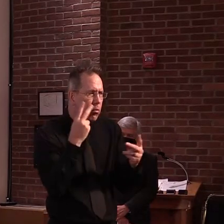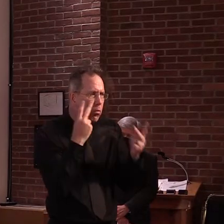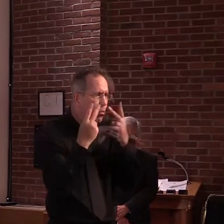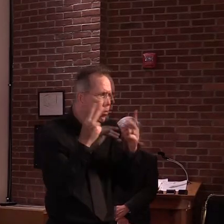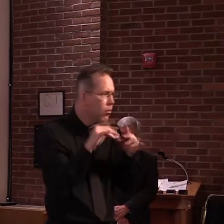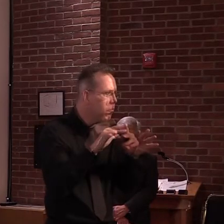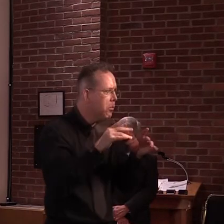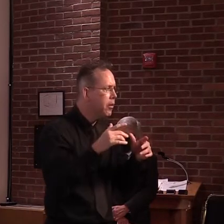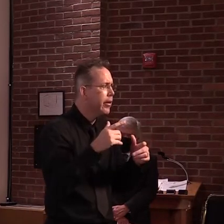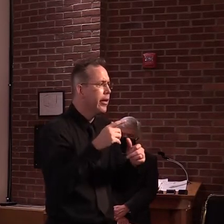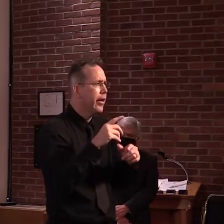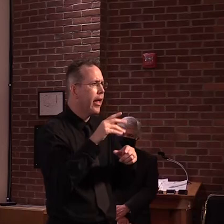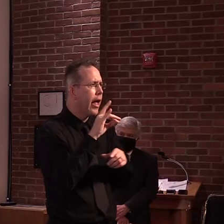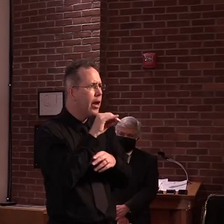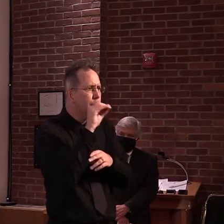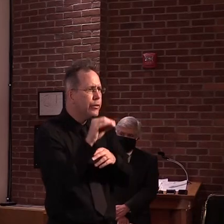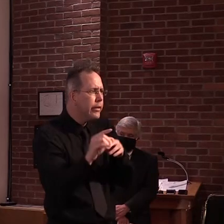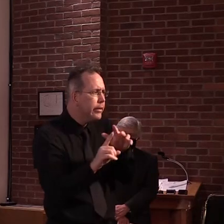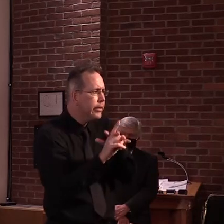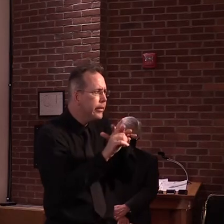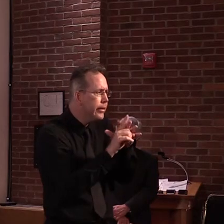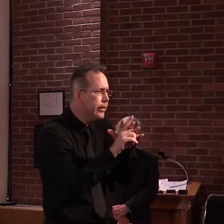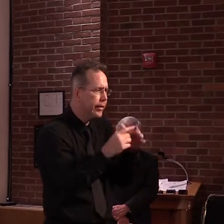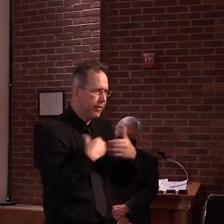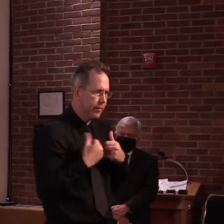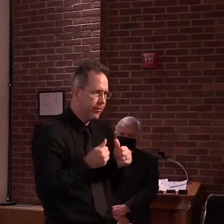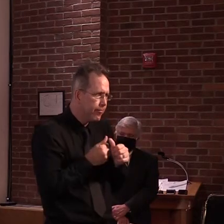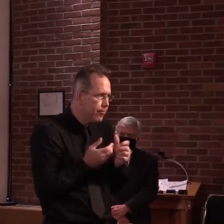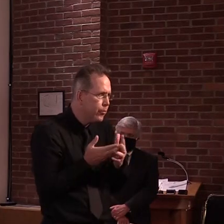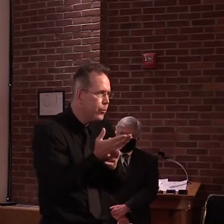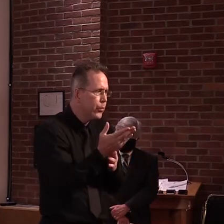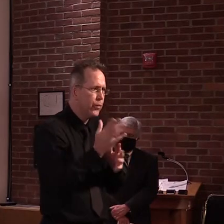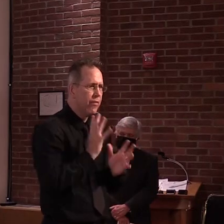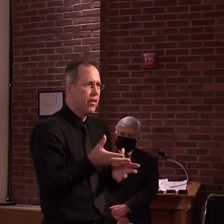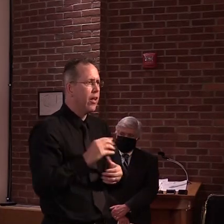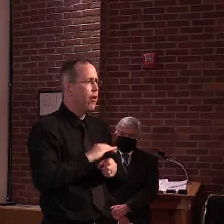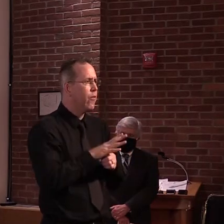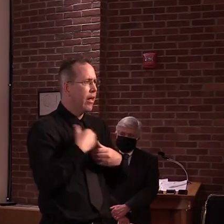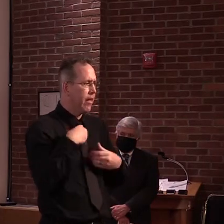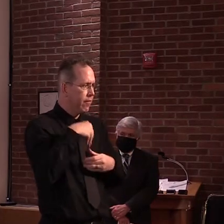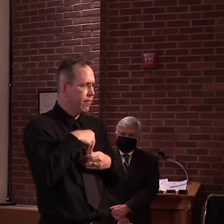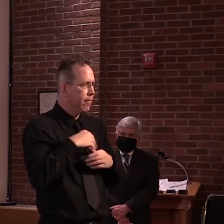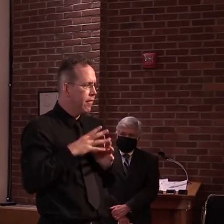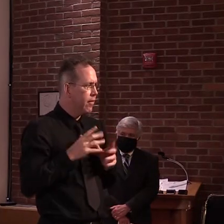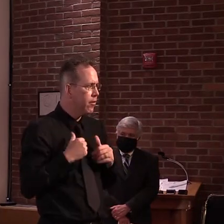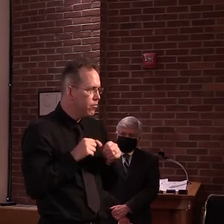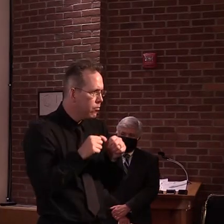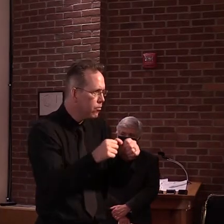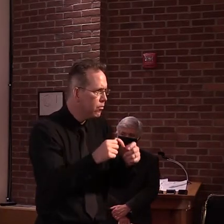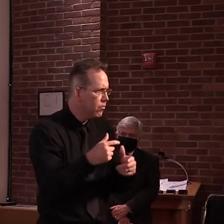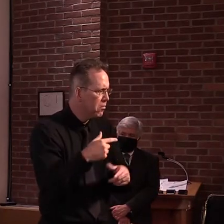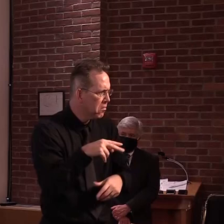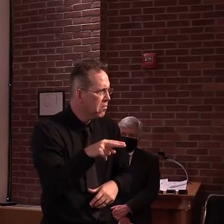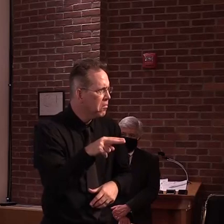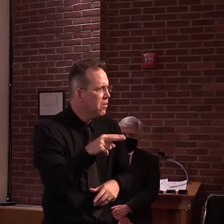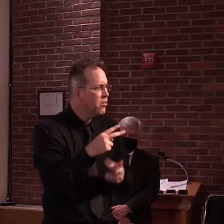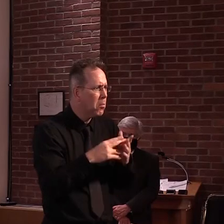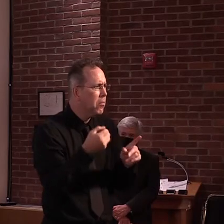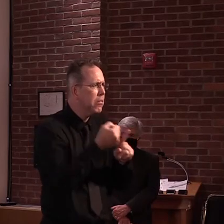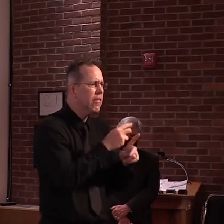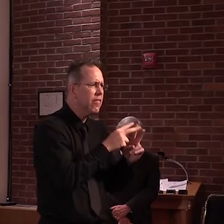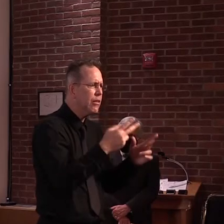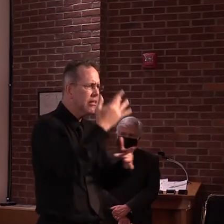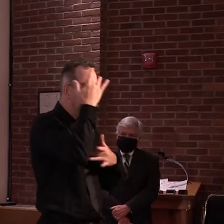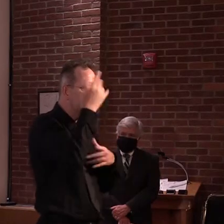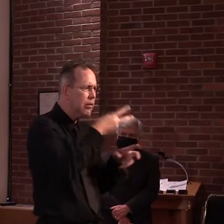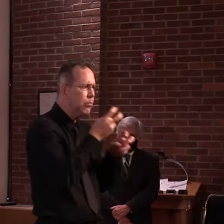of us are going to do fine or more, and it's less than 20% that may actually end up in the hospital or have a